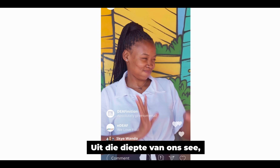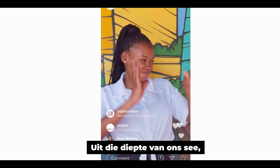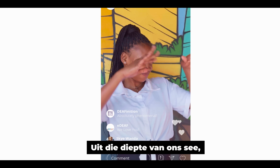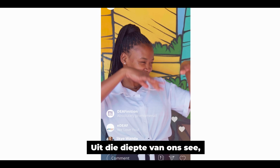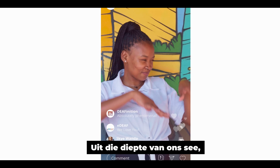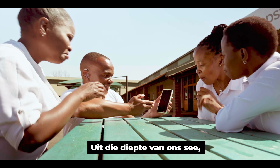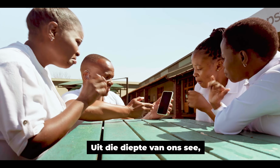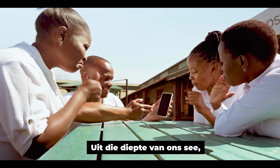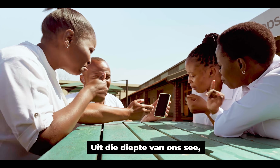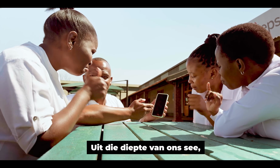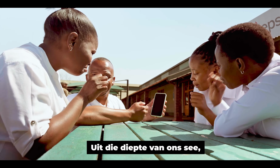eDEAF fanonse